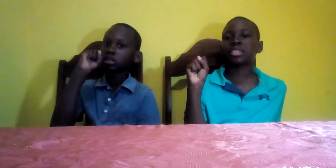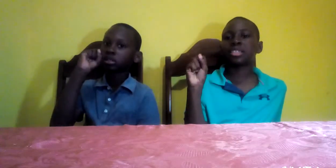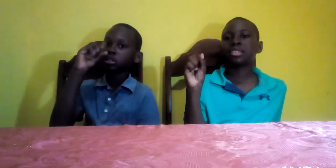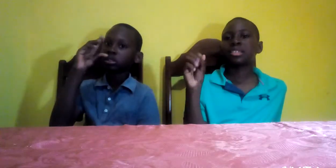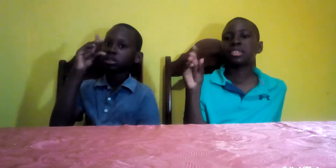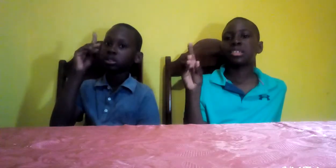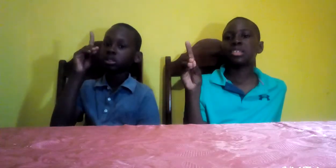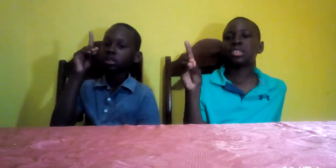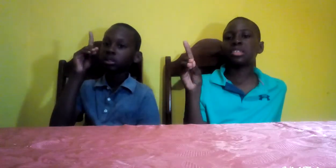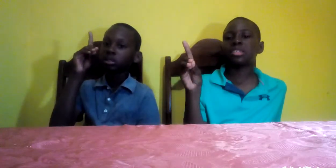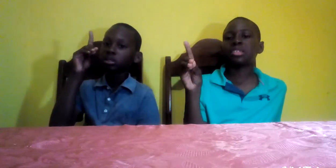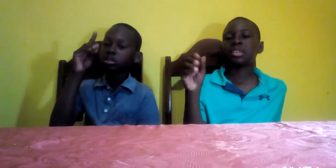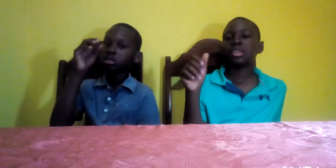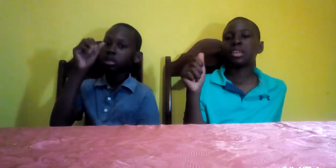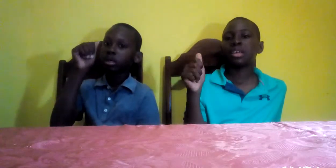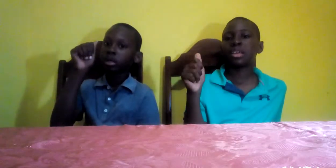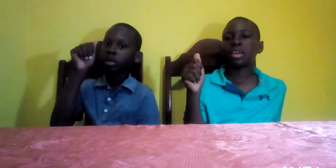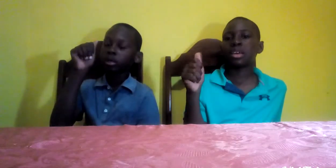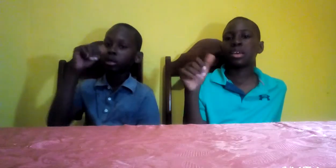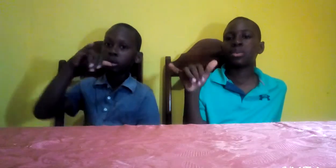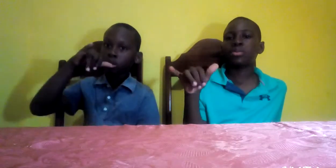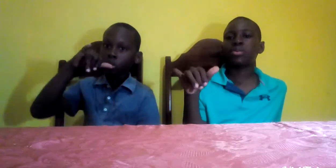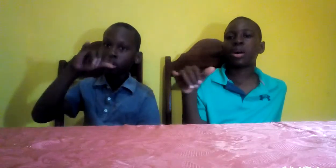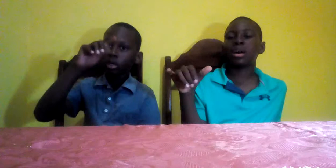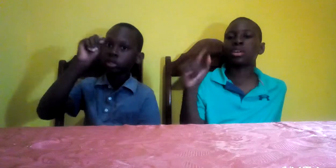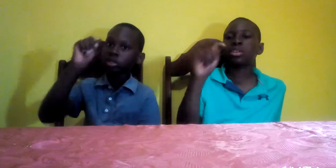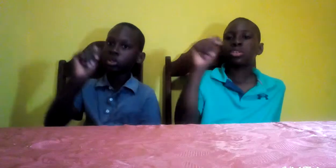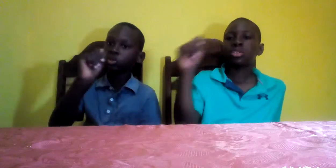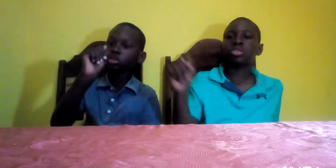-D-A-Y. Tuesday.